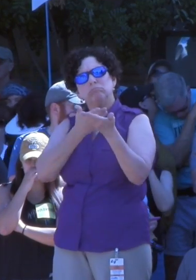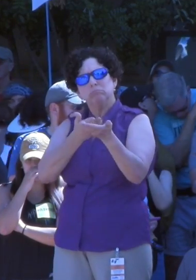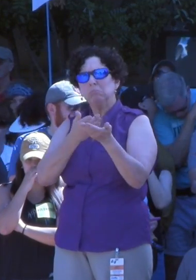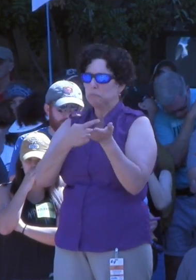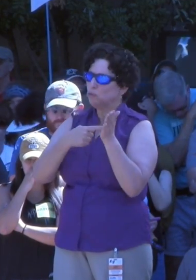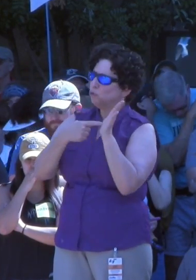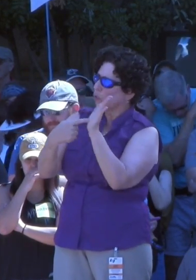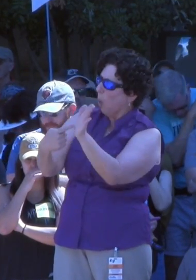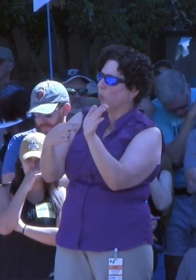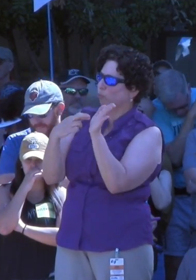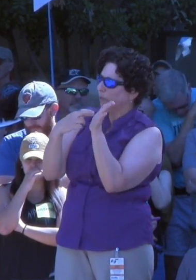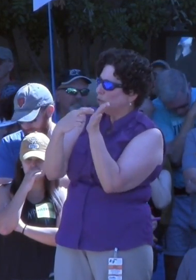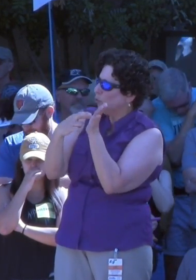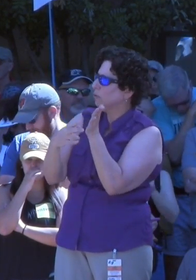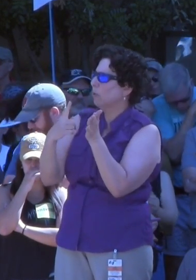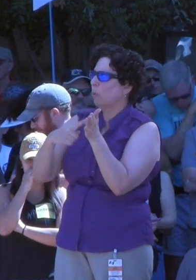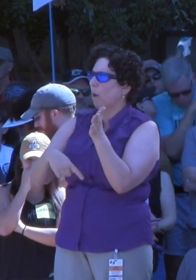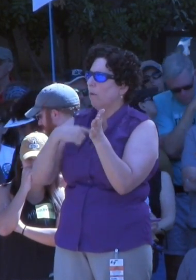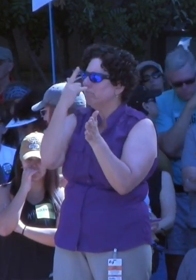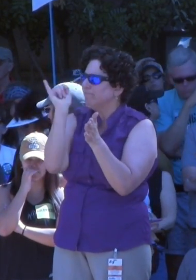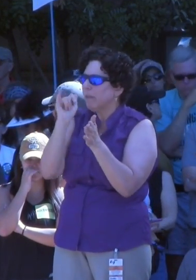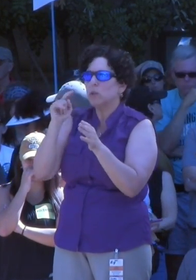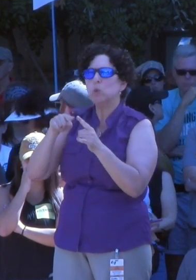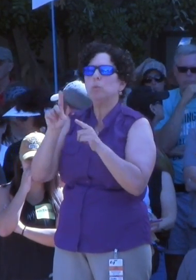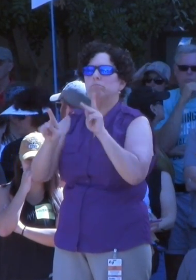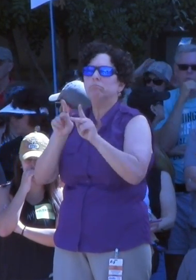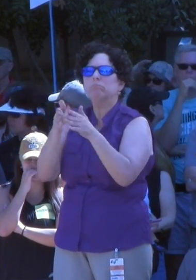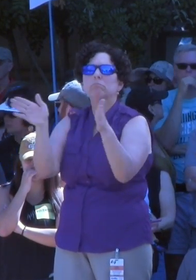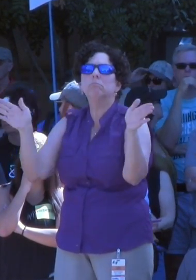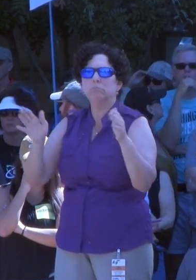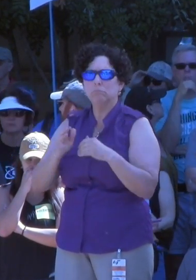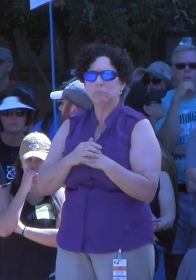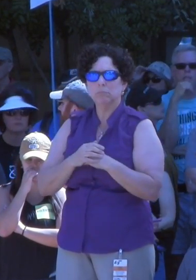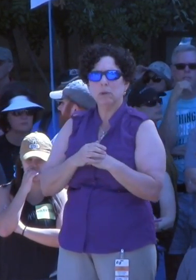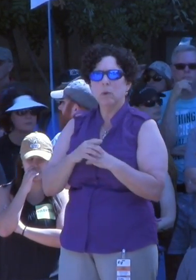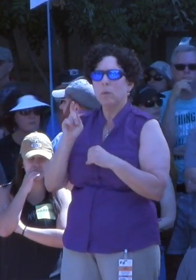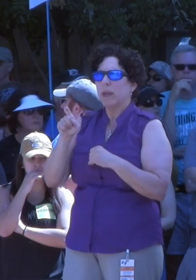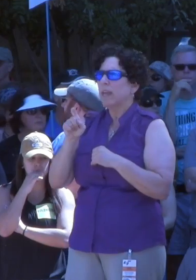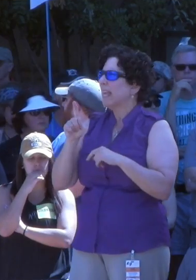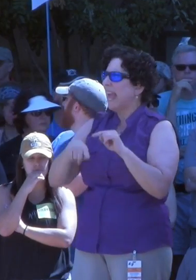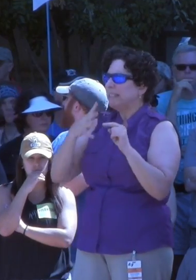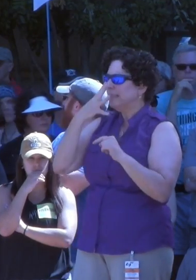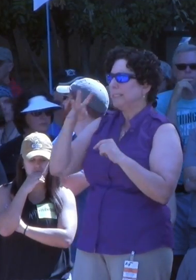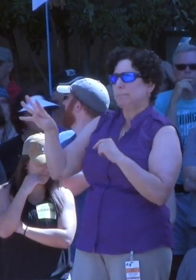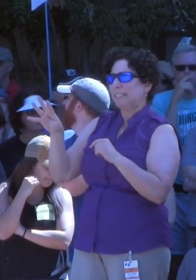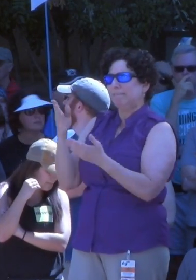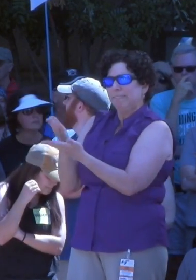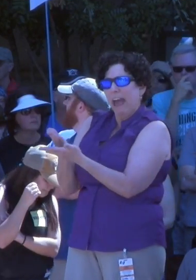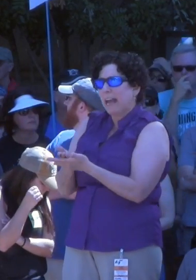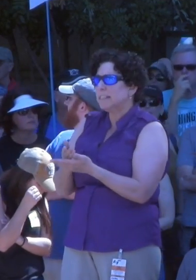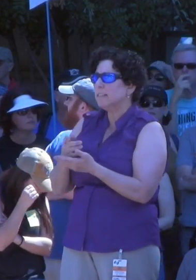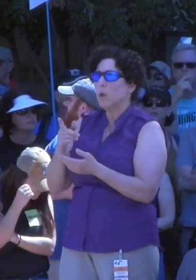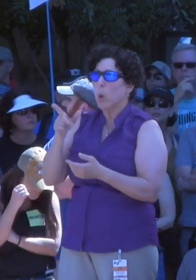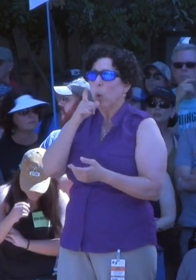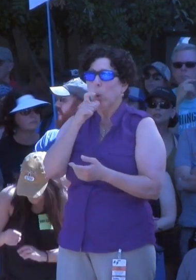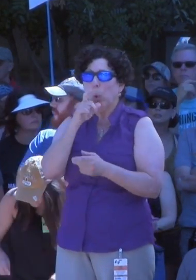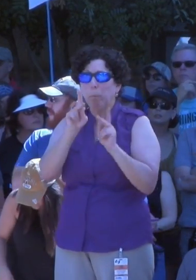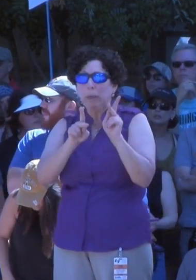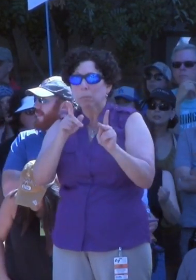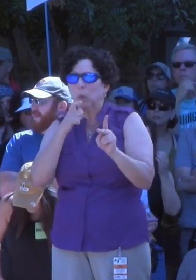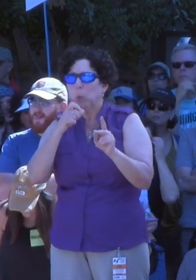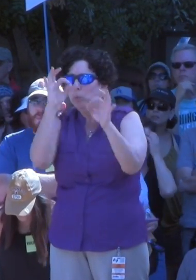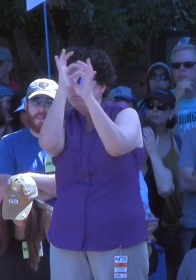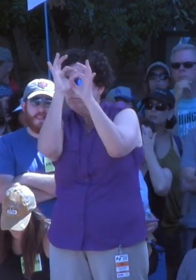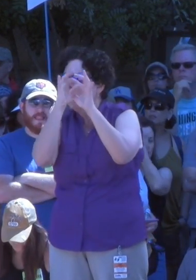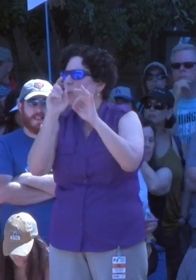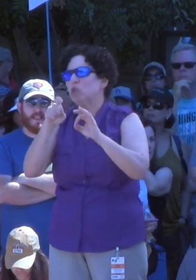public. We have been quick at times to make assumptions of facts and dismissed anyone unaware as ignorant. We have